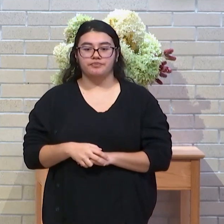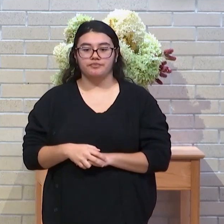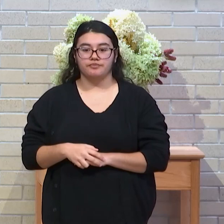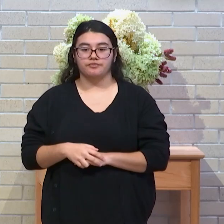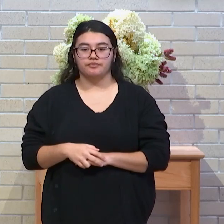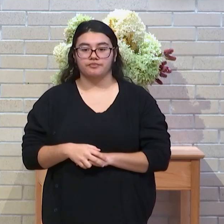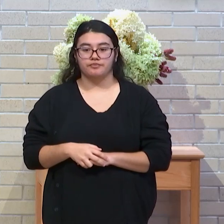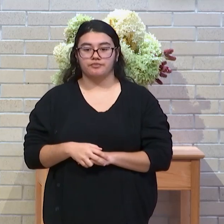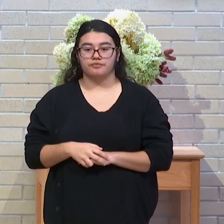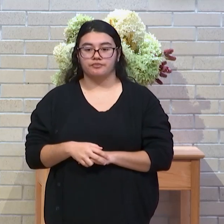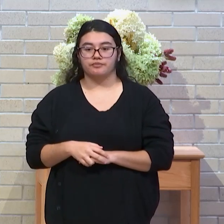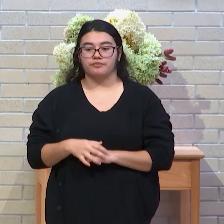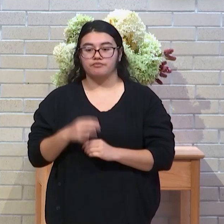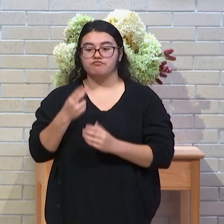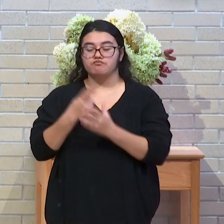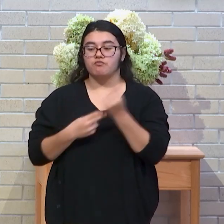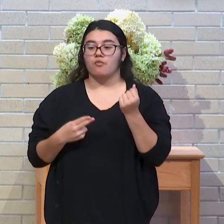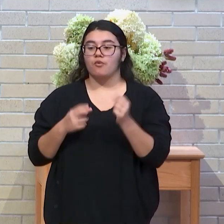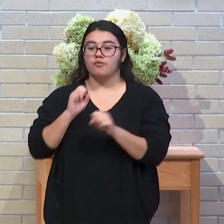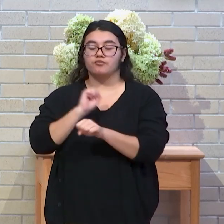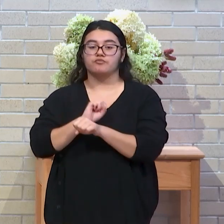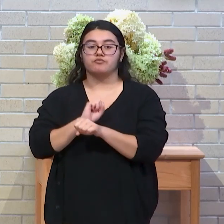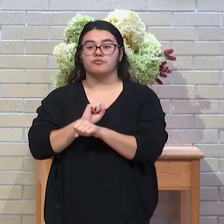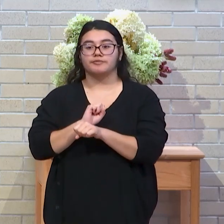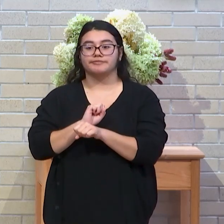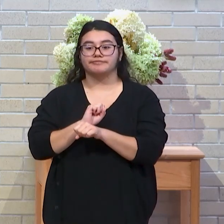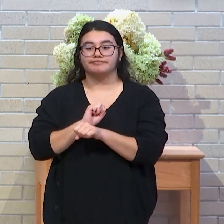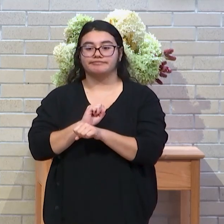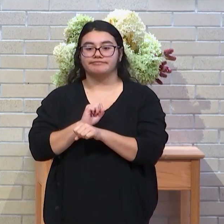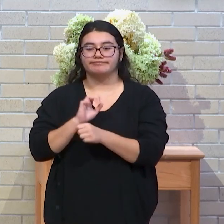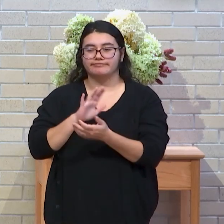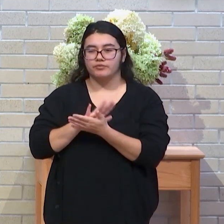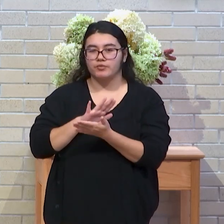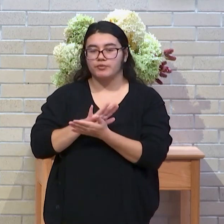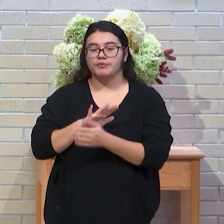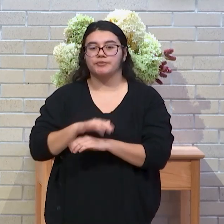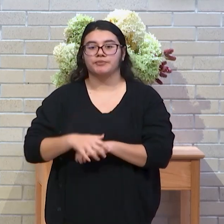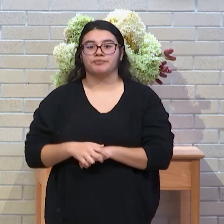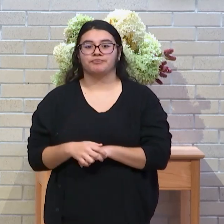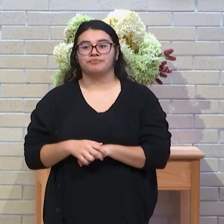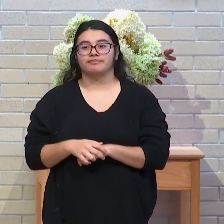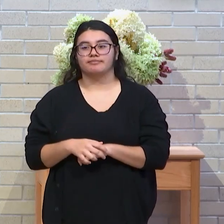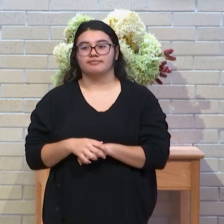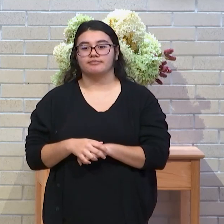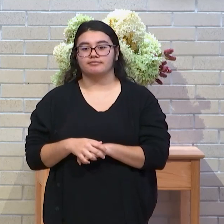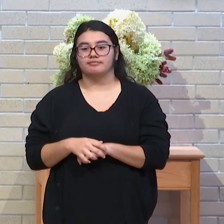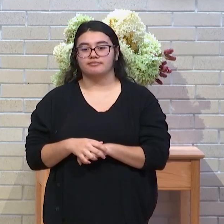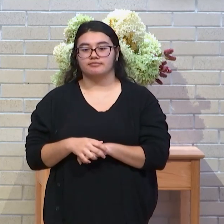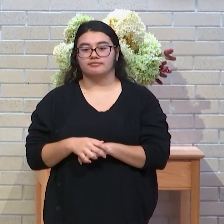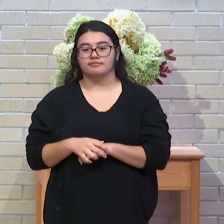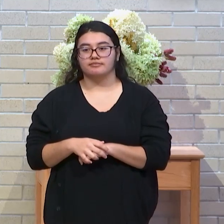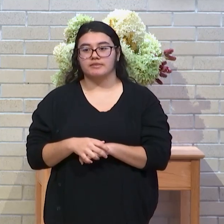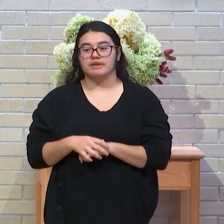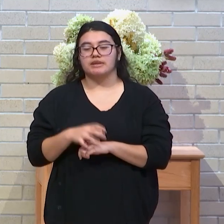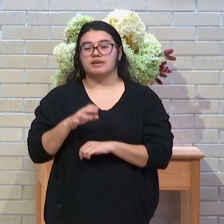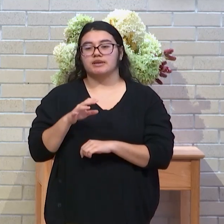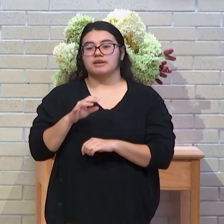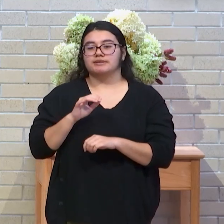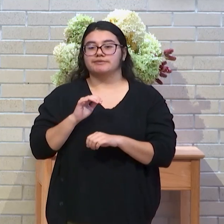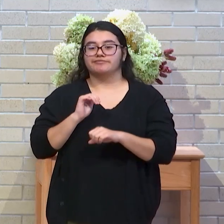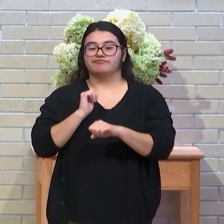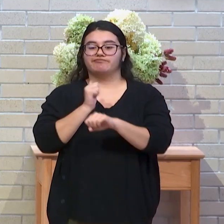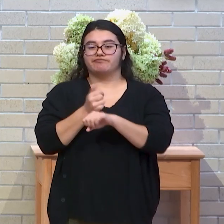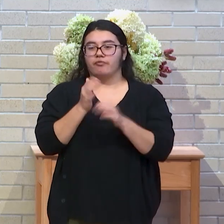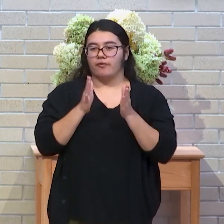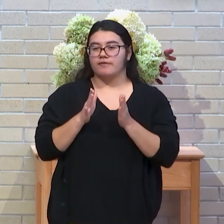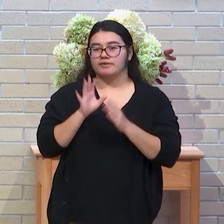Nacional de Personas Sordas de Ecuador, which is FINSAC for short, which is the equivalent of NAD, which is the National